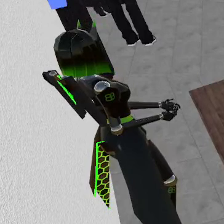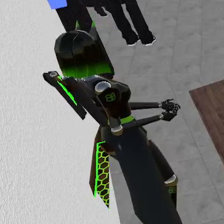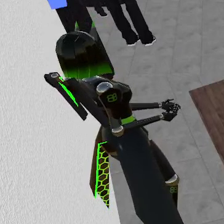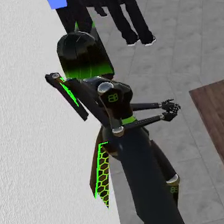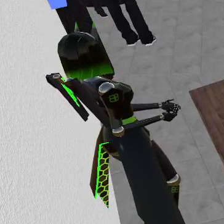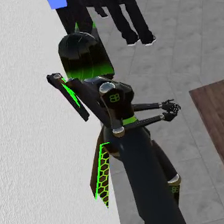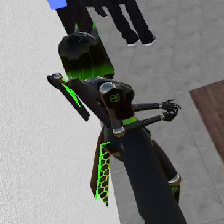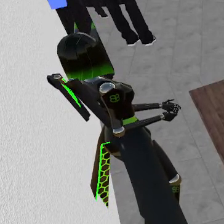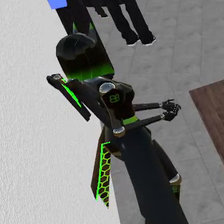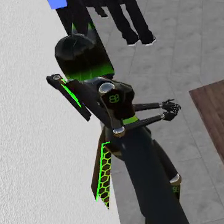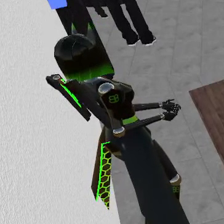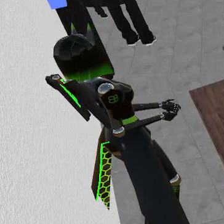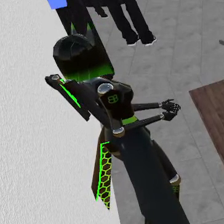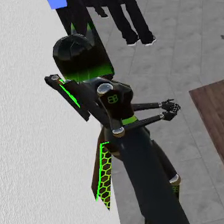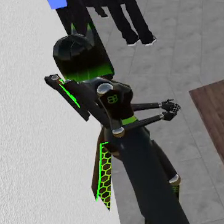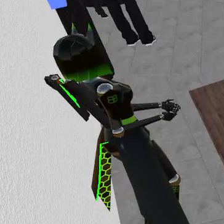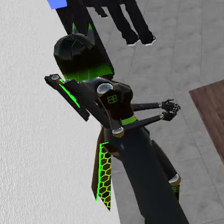I saw you in the Twitch chat.